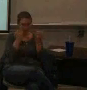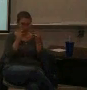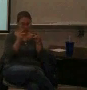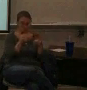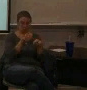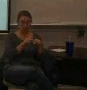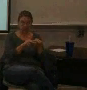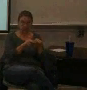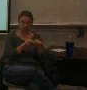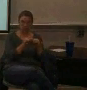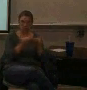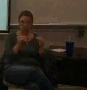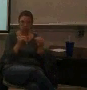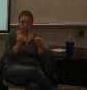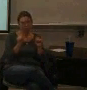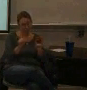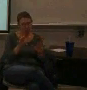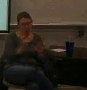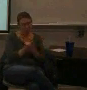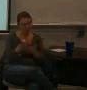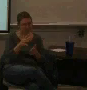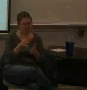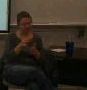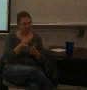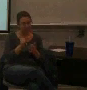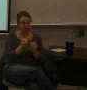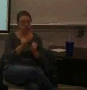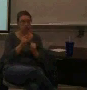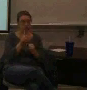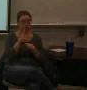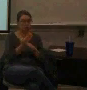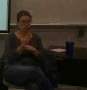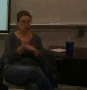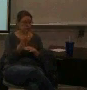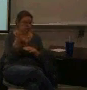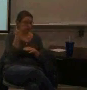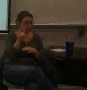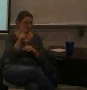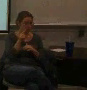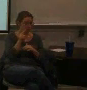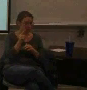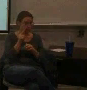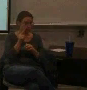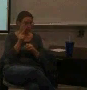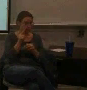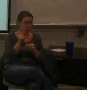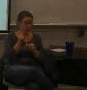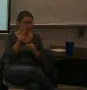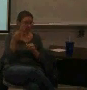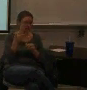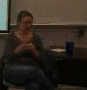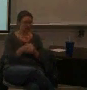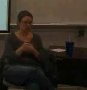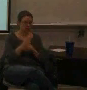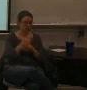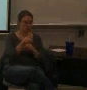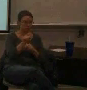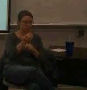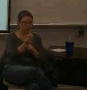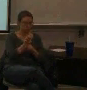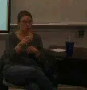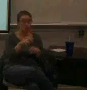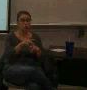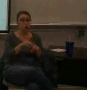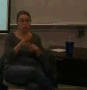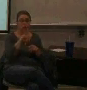but yeah, you can do that. So they are used for fish culture, for marine